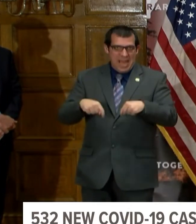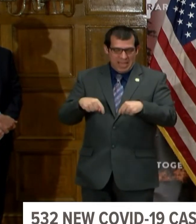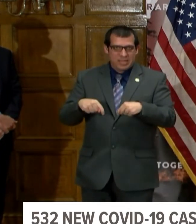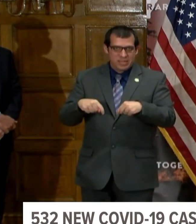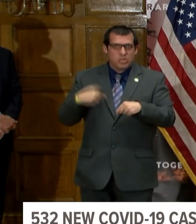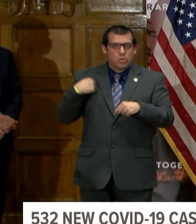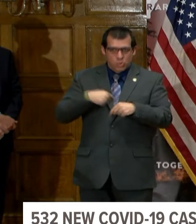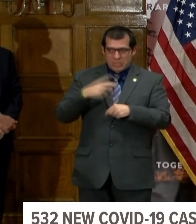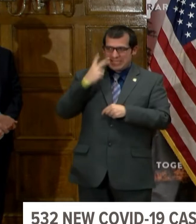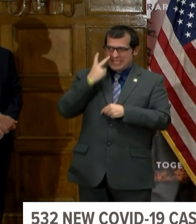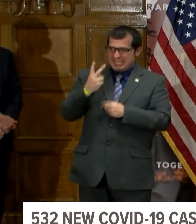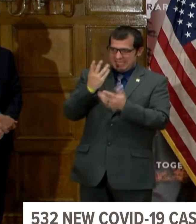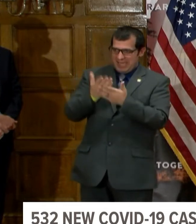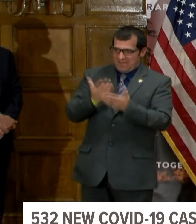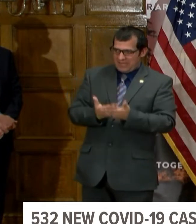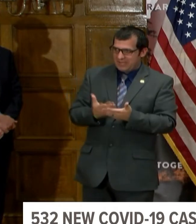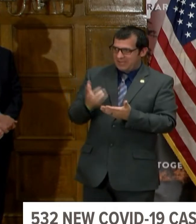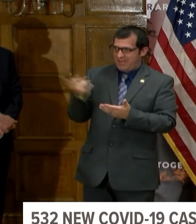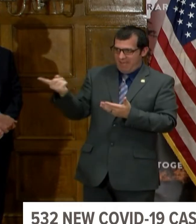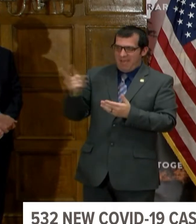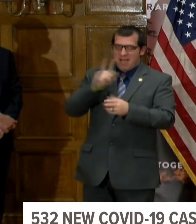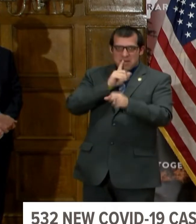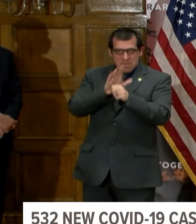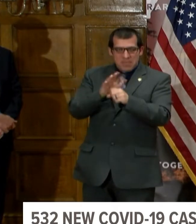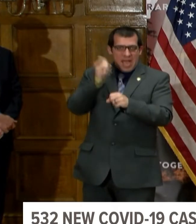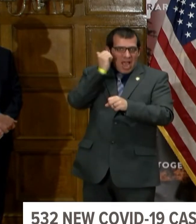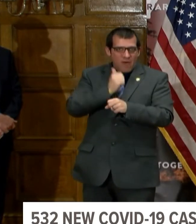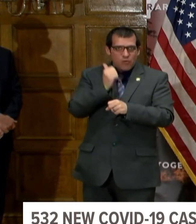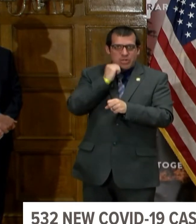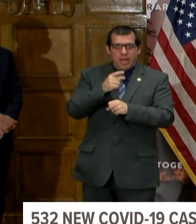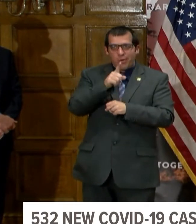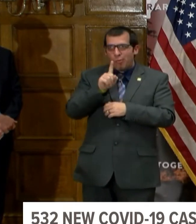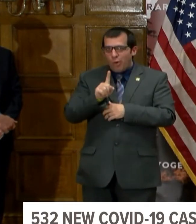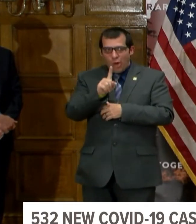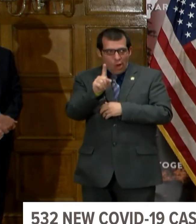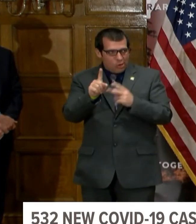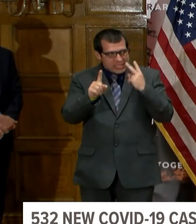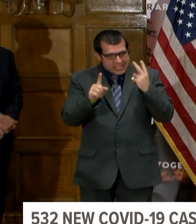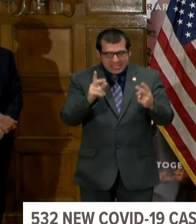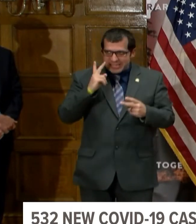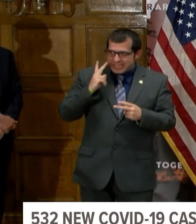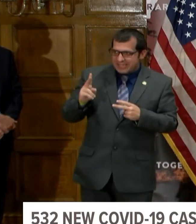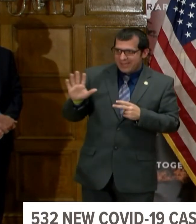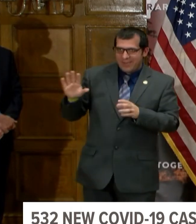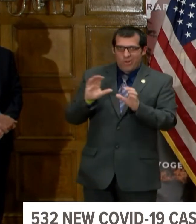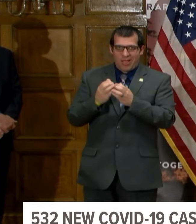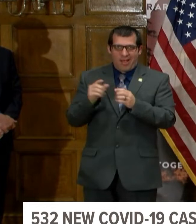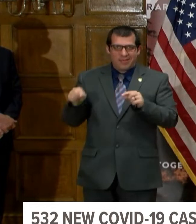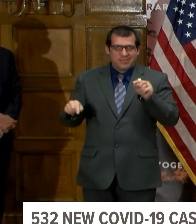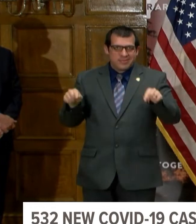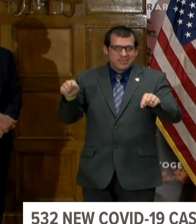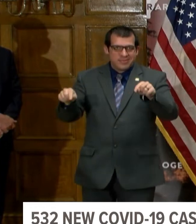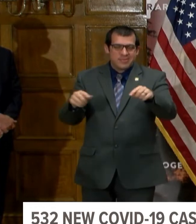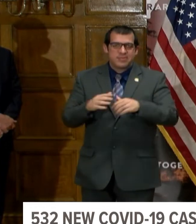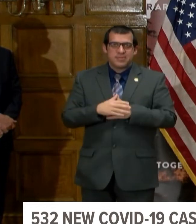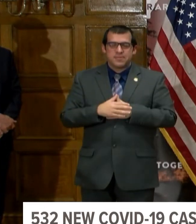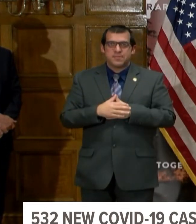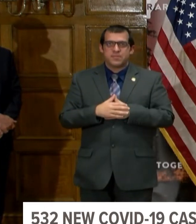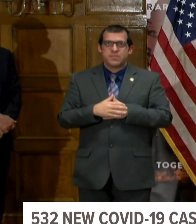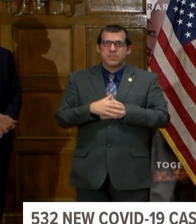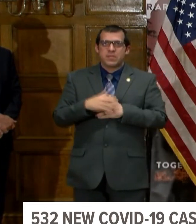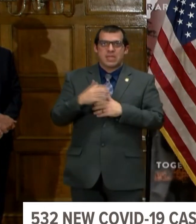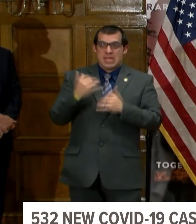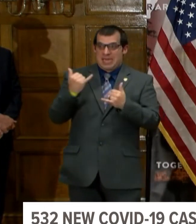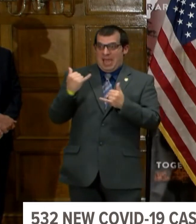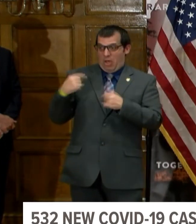the evidence of their commitment every day as you walk down the hallways and as you're in their classrooms. We've had fewer staff